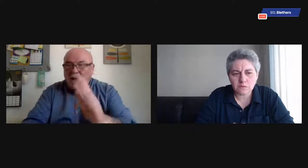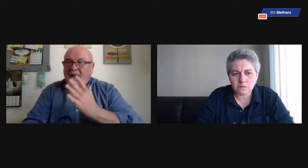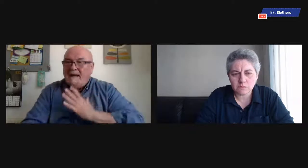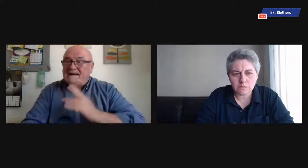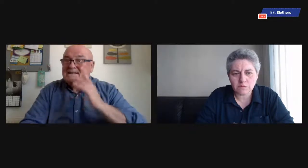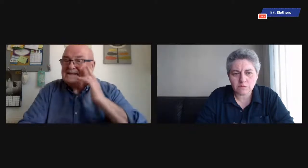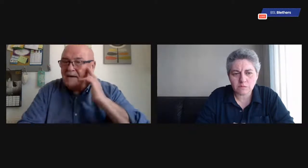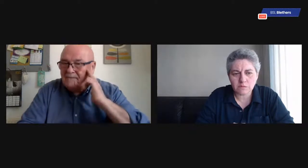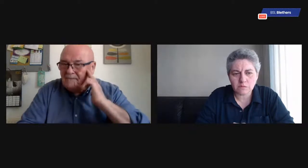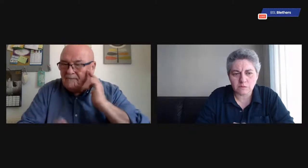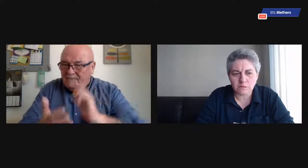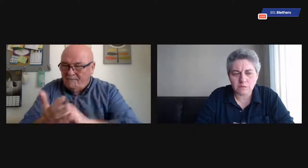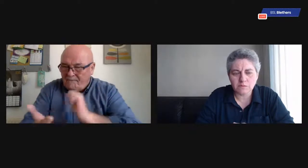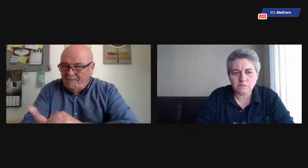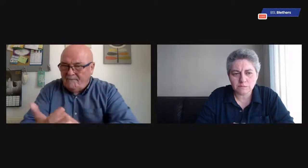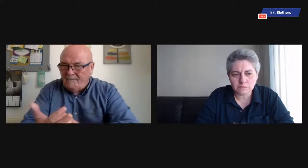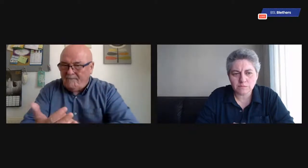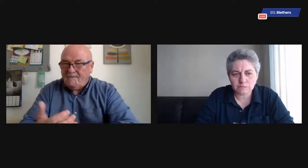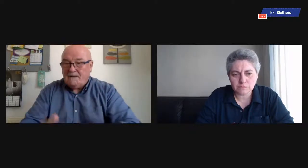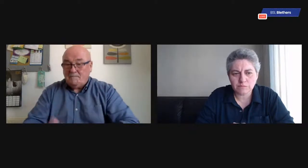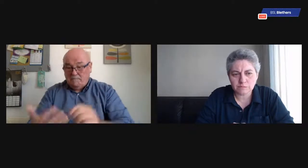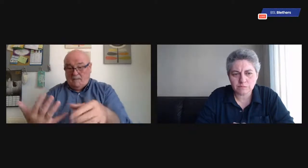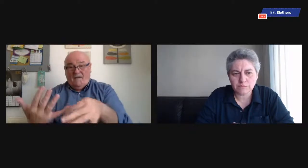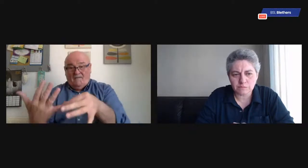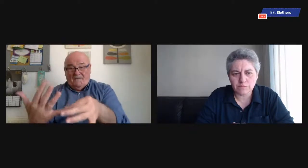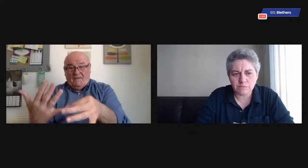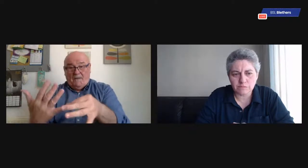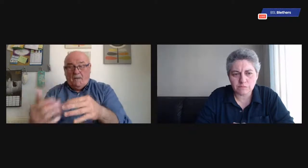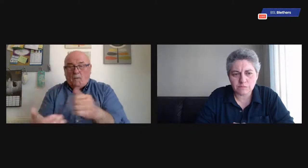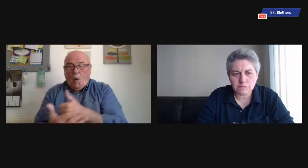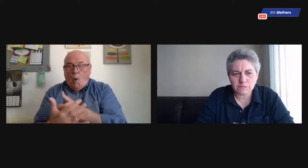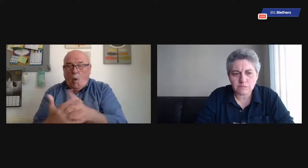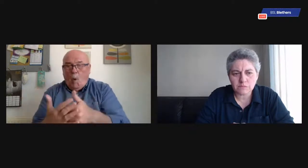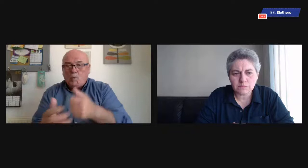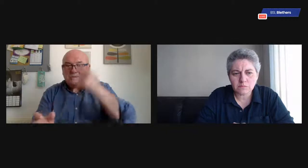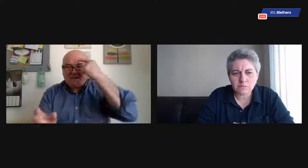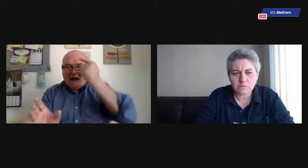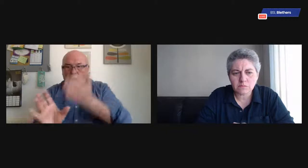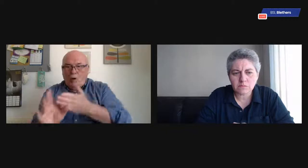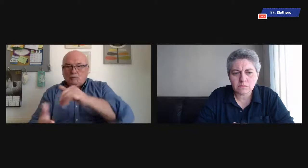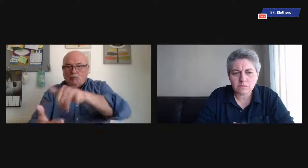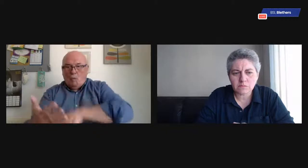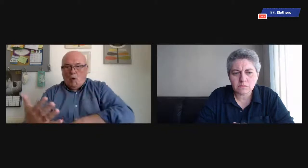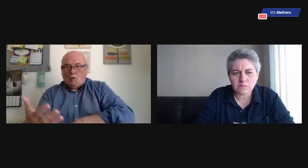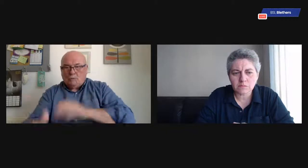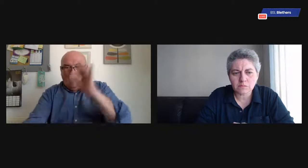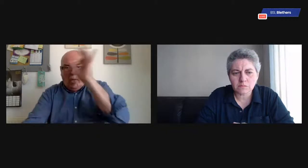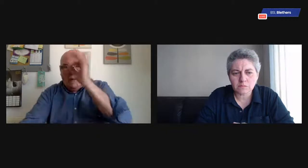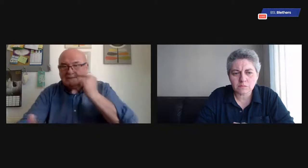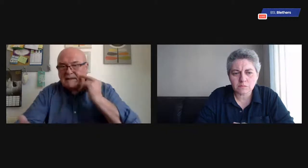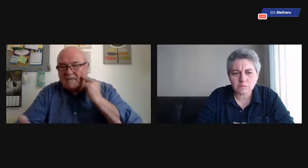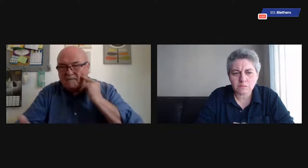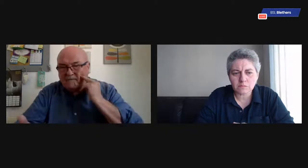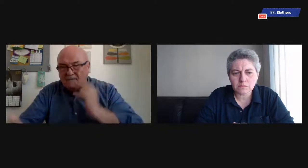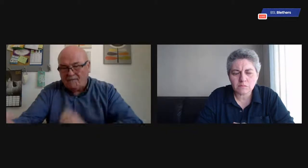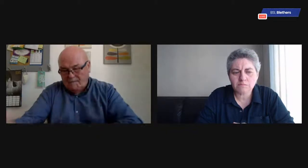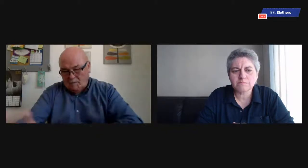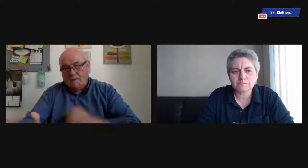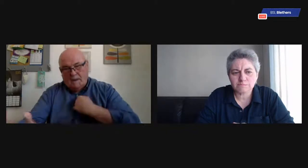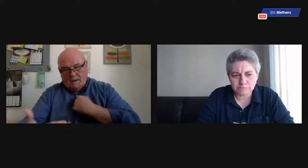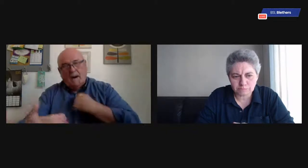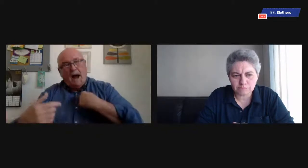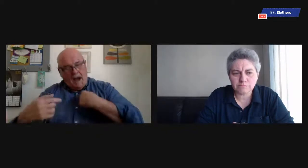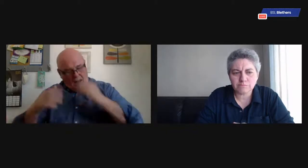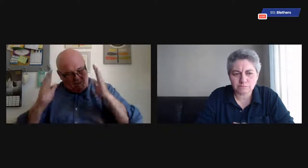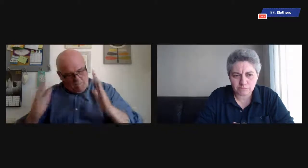deaf people understand what's going on, and if they bring in a hearing person, they're always gonna come from a hearing perspective. So that's why